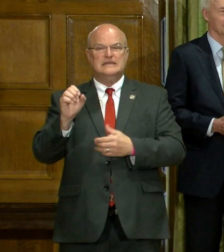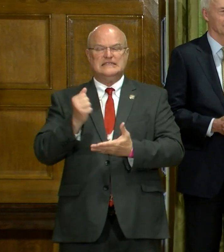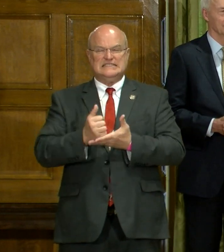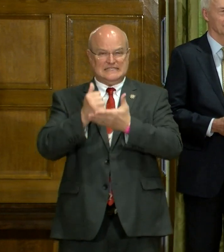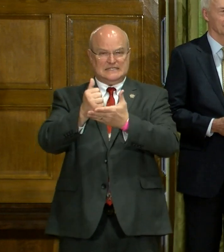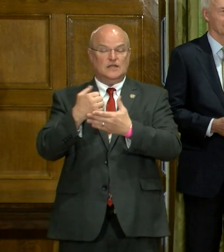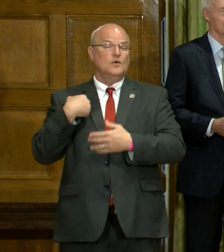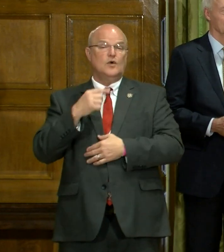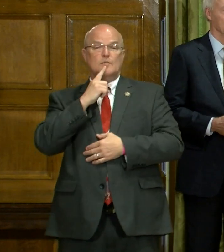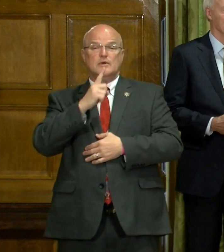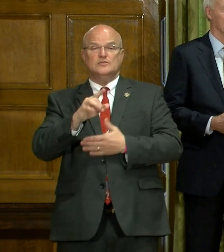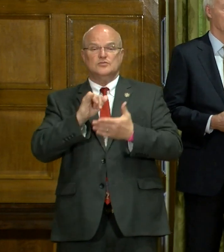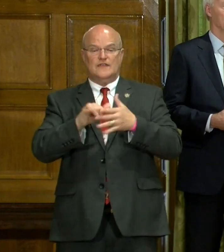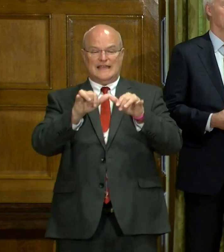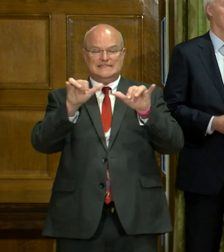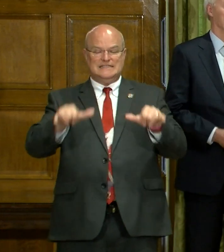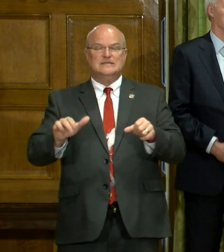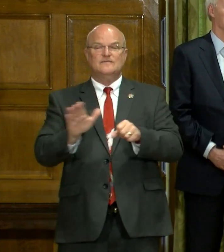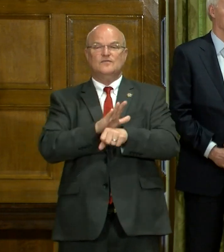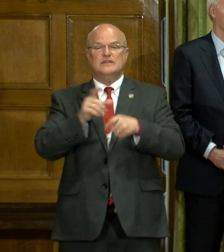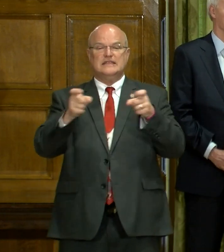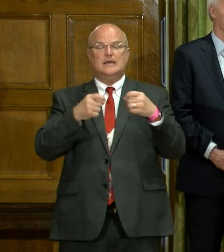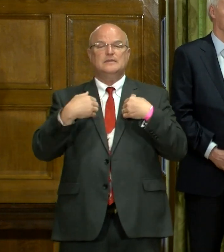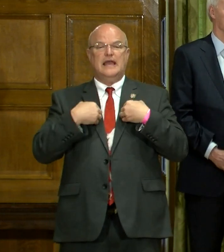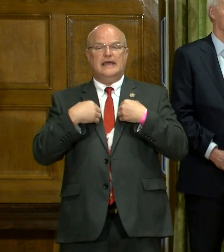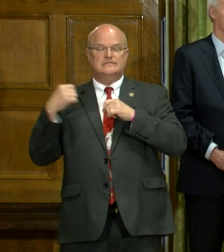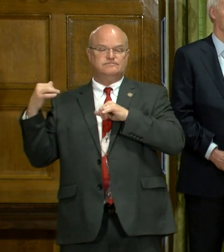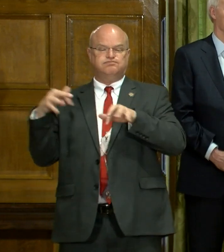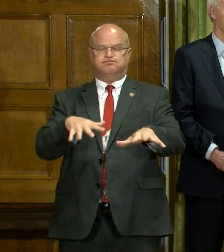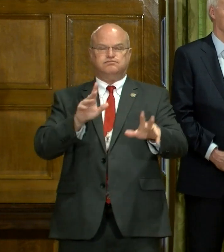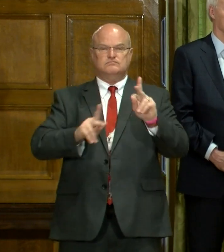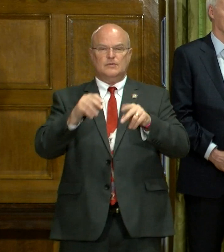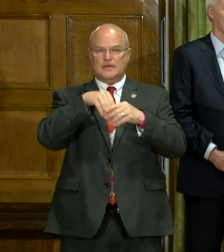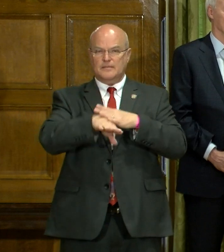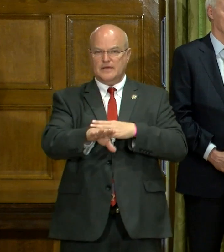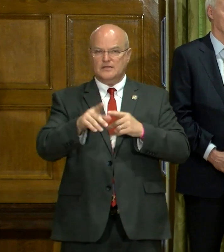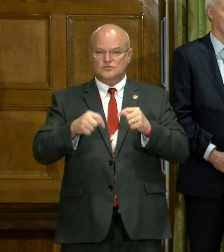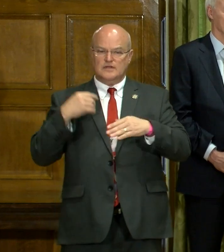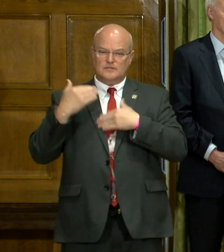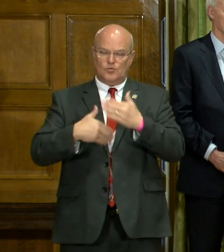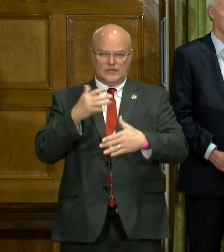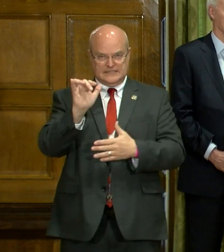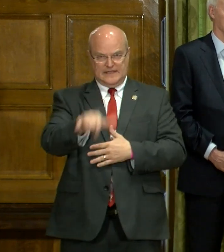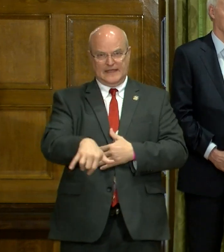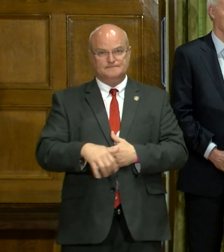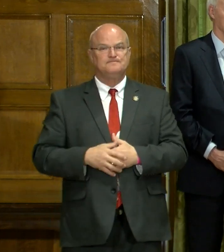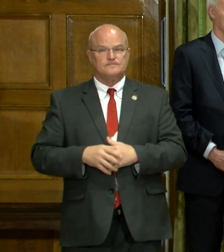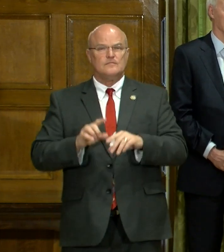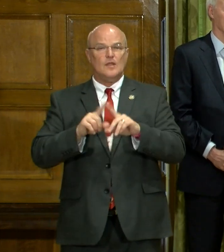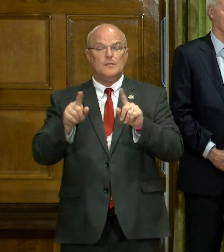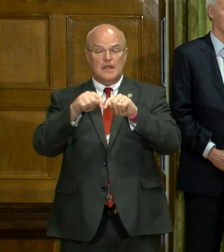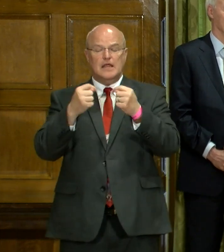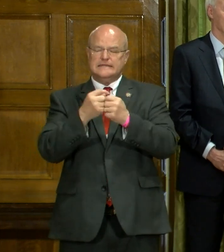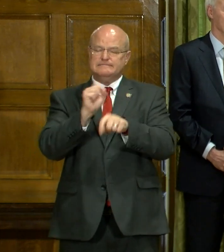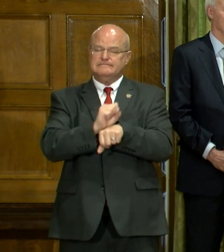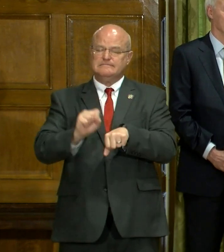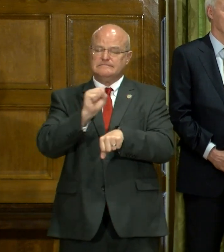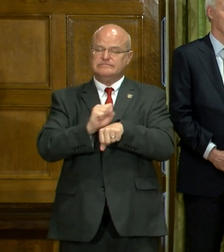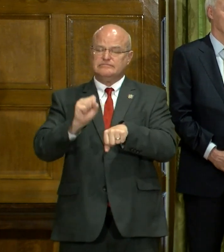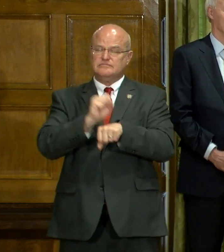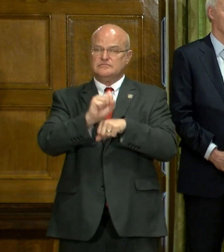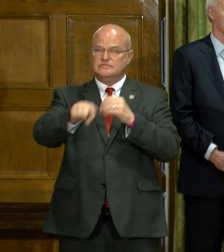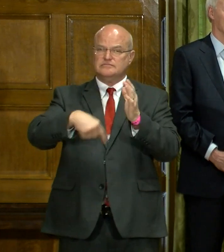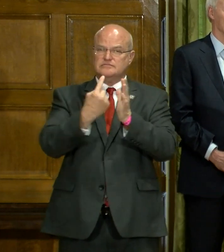that that system is fully capable to handle that large volume of people coming in and trying to process that. But our team has been working around